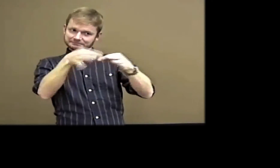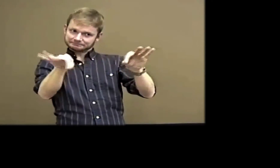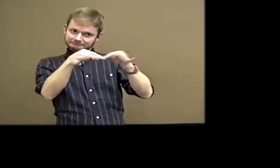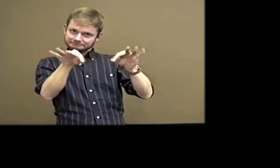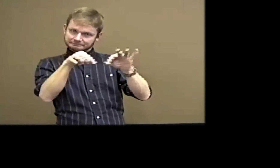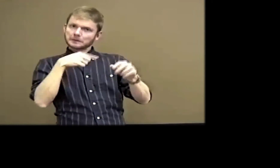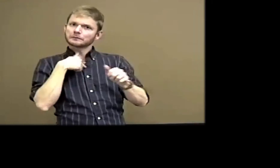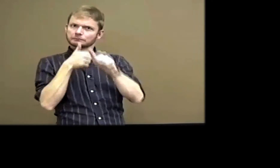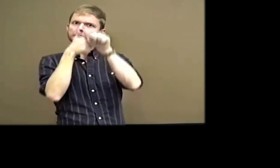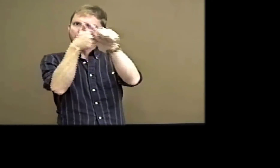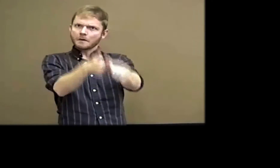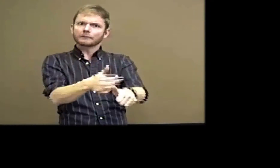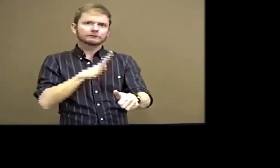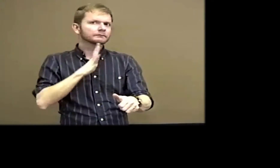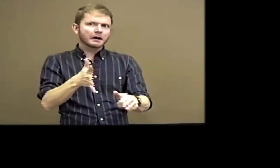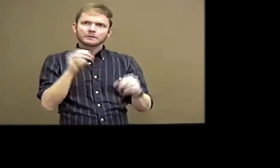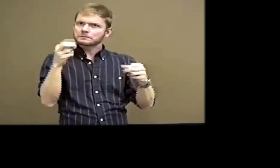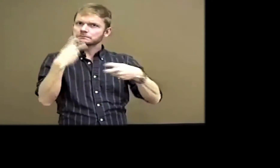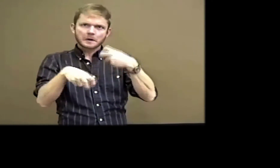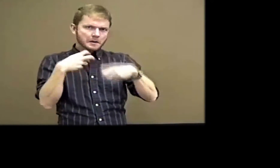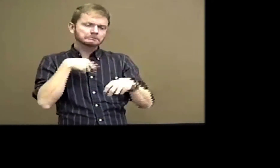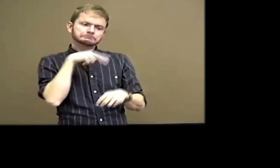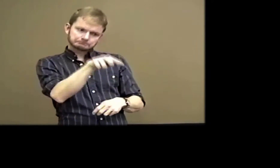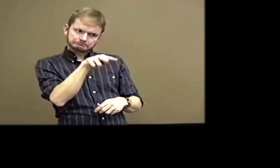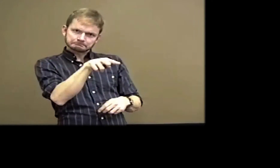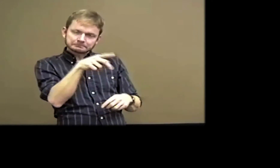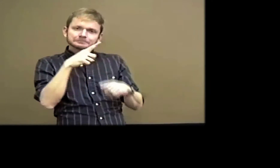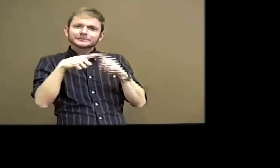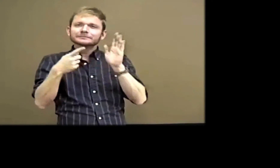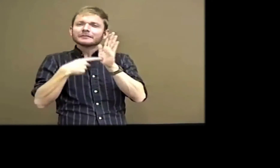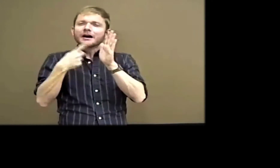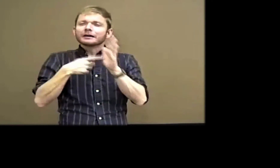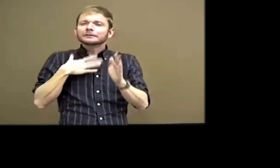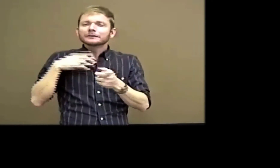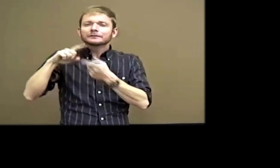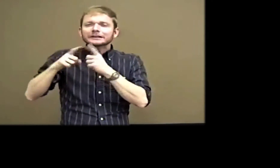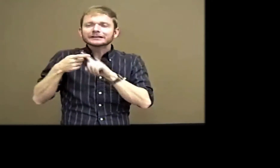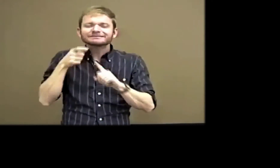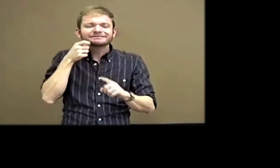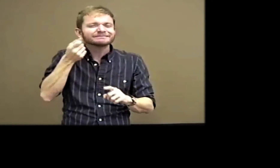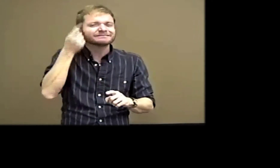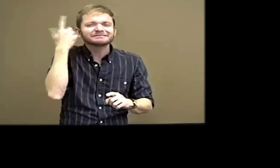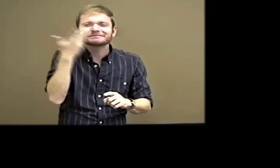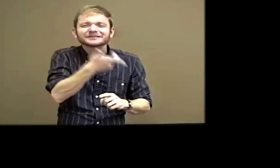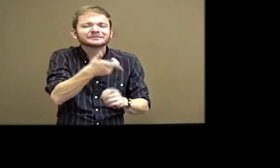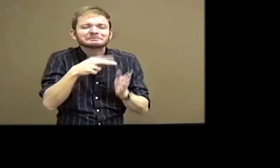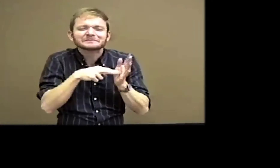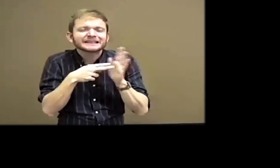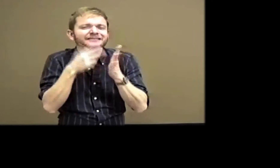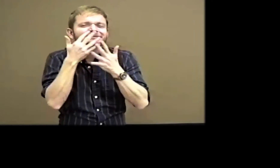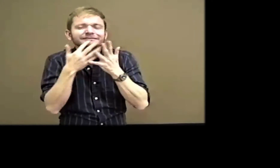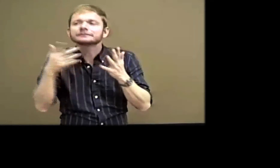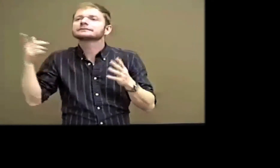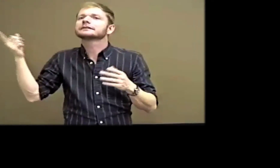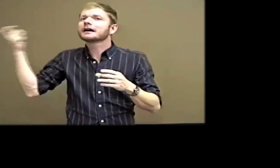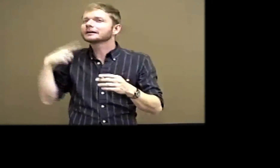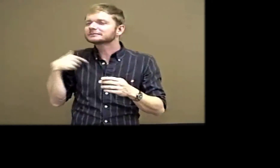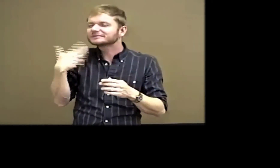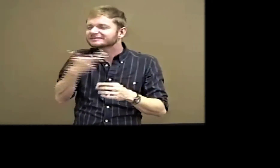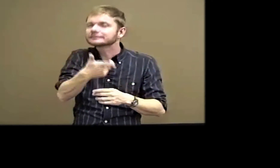captions with no issue, whereas my friends would sometimes get confused on what was happening with the captions and get lost and embarrassed. They'd ask me to explain what the captions meant, and